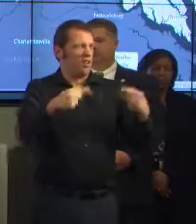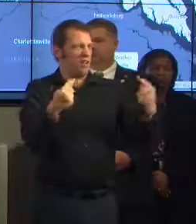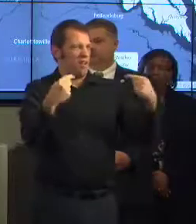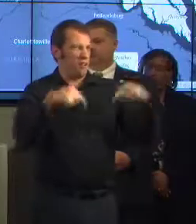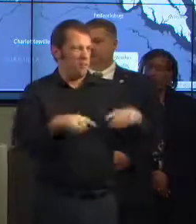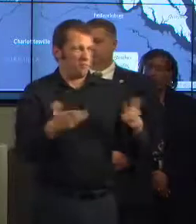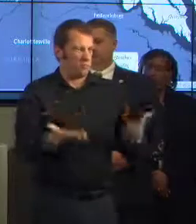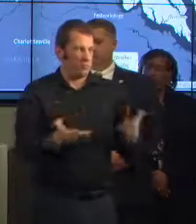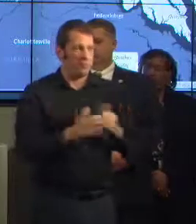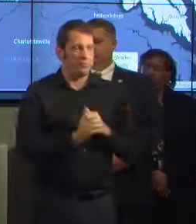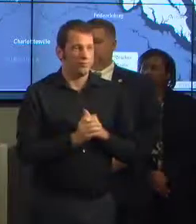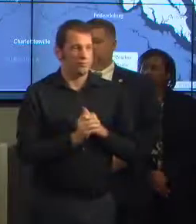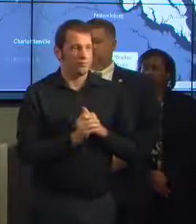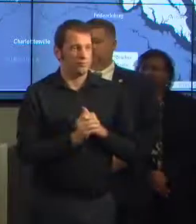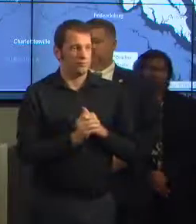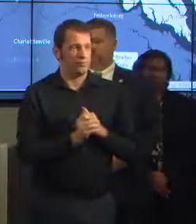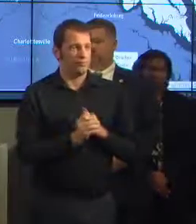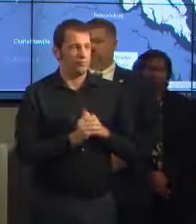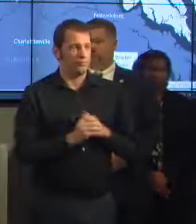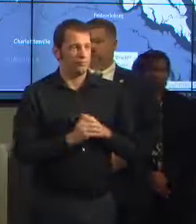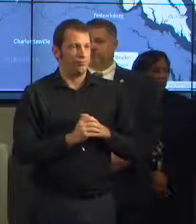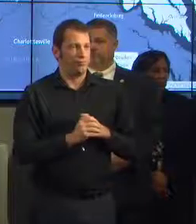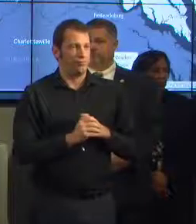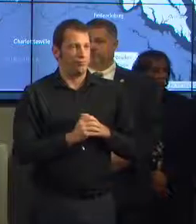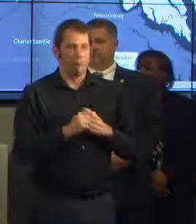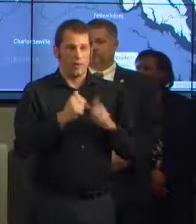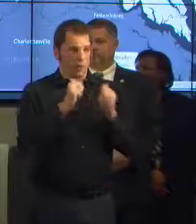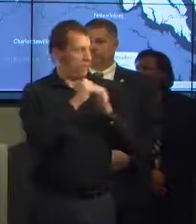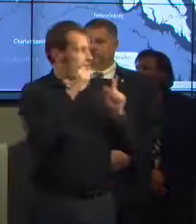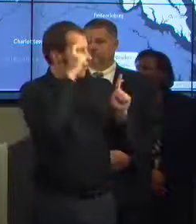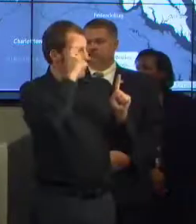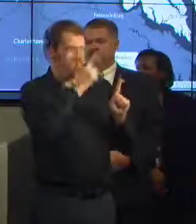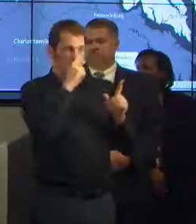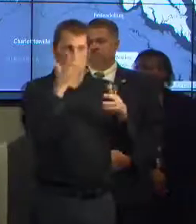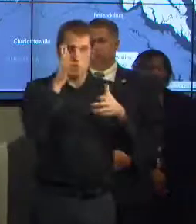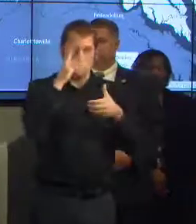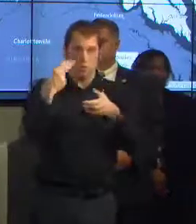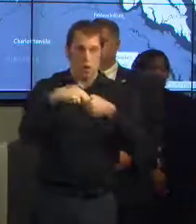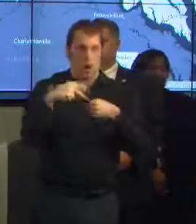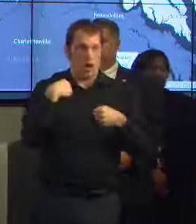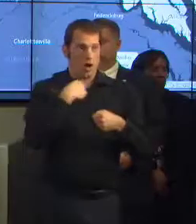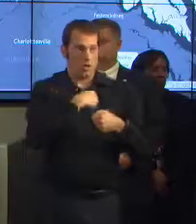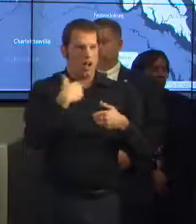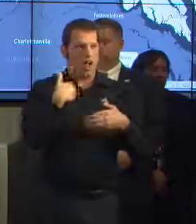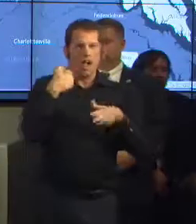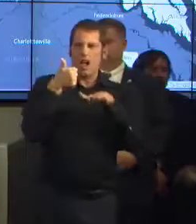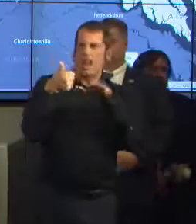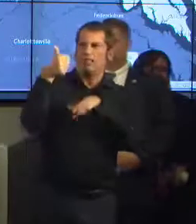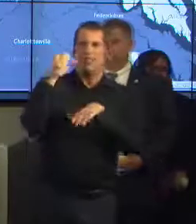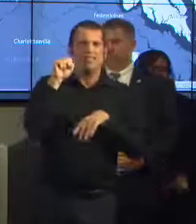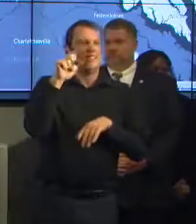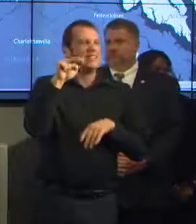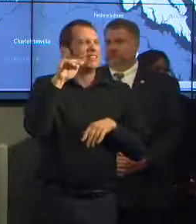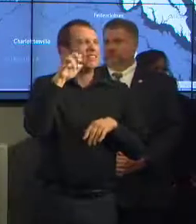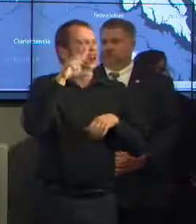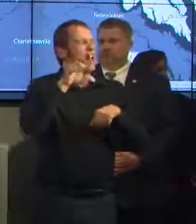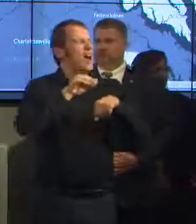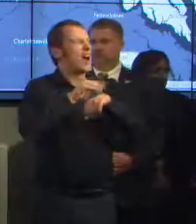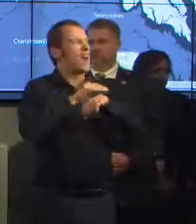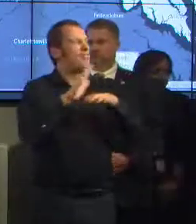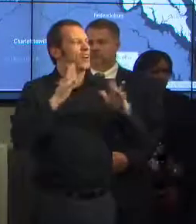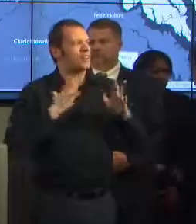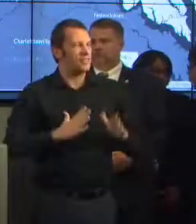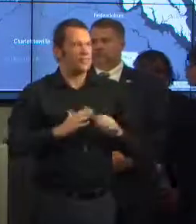I up here are senior advisors and the chair of the governor's Maryland